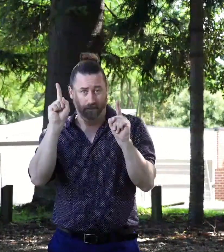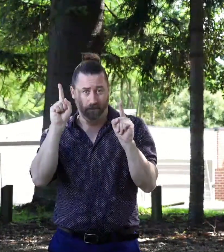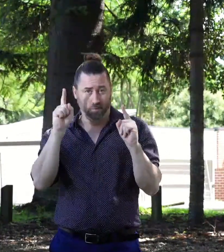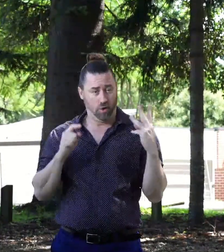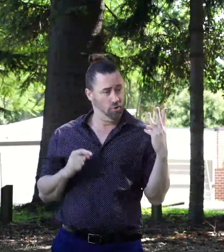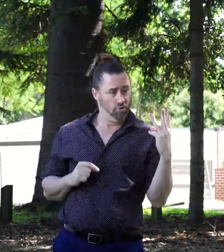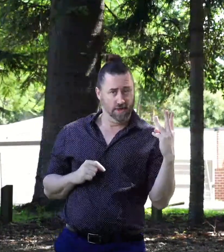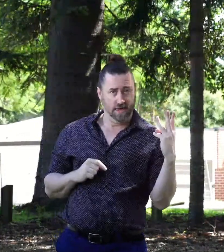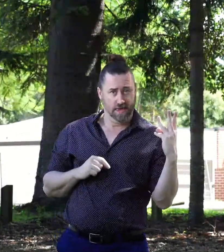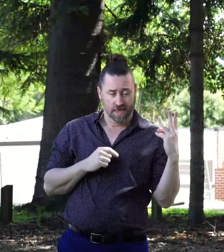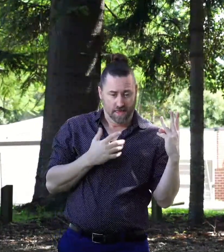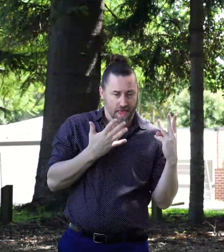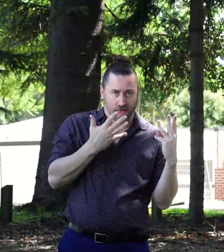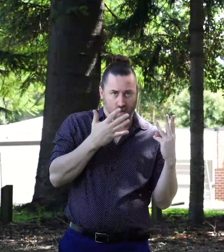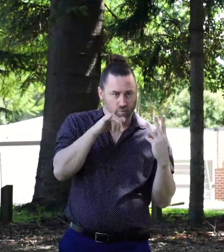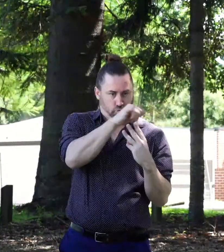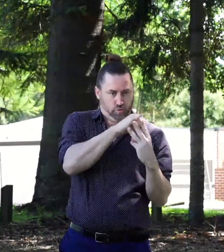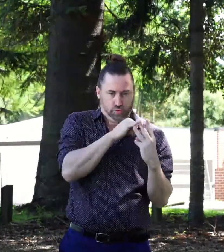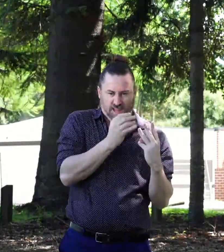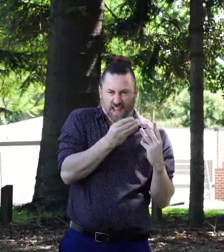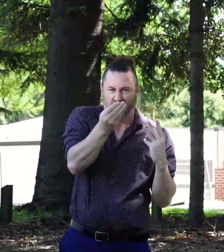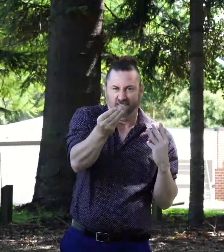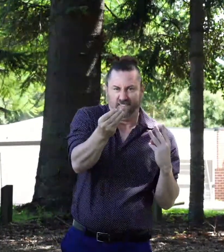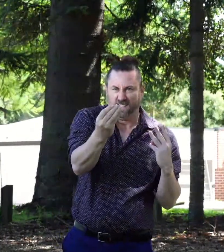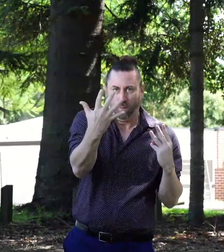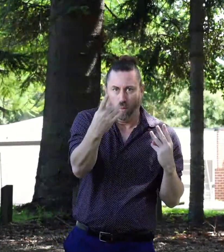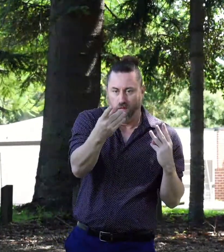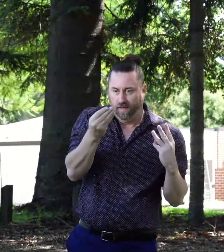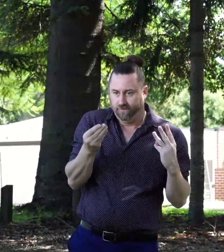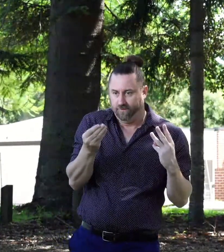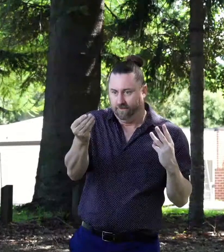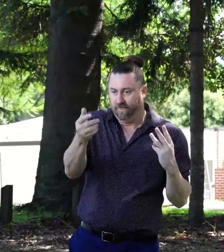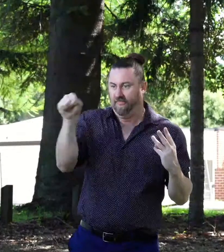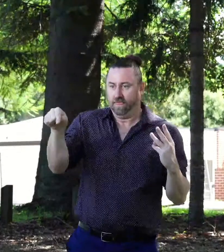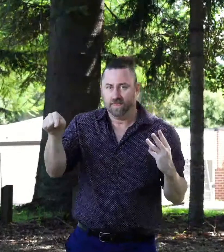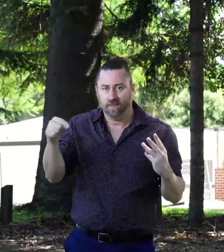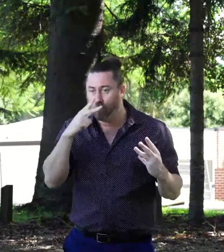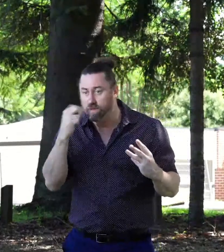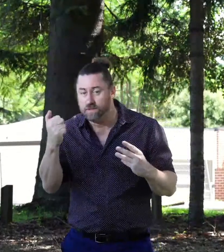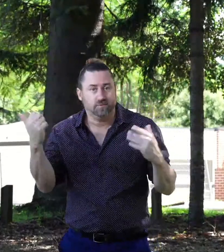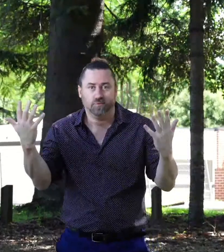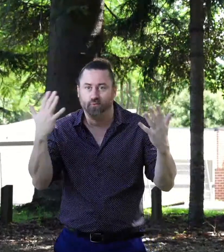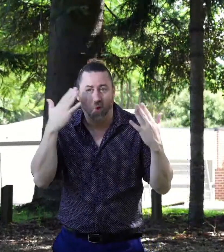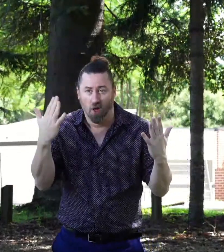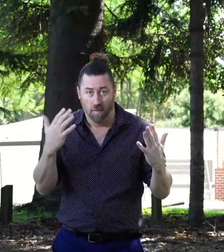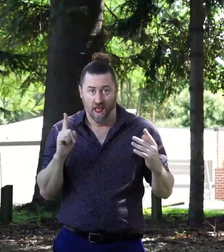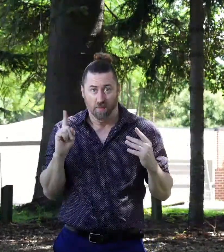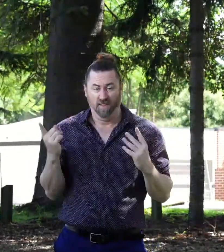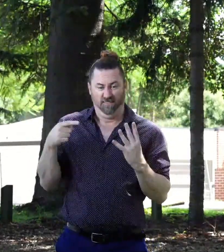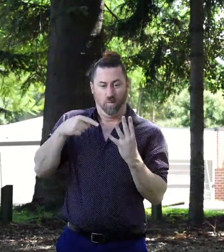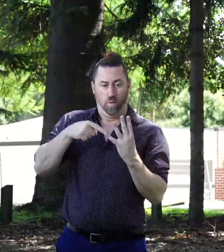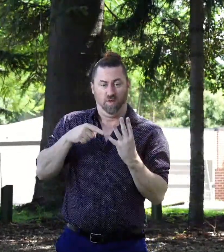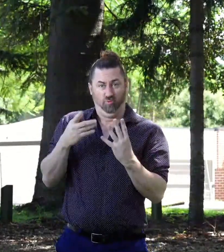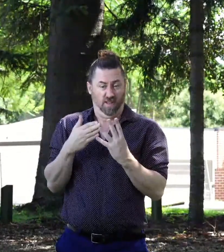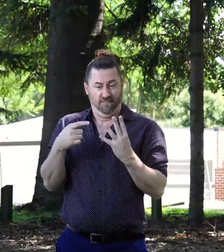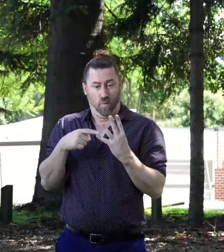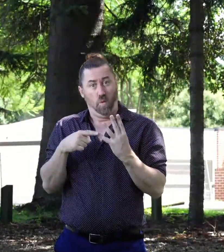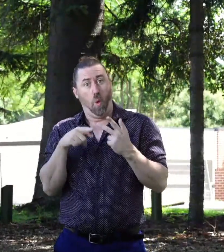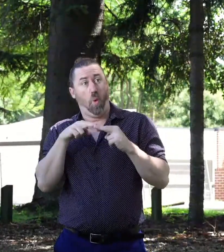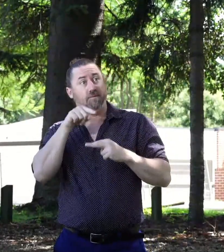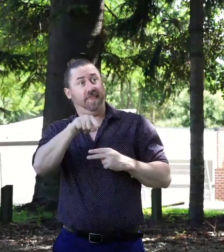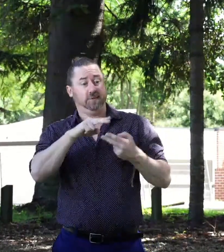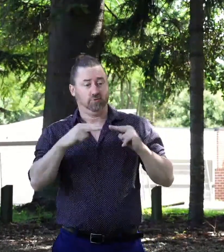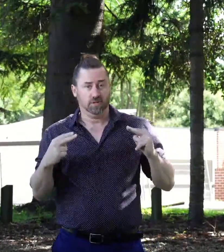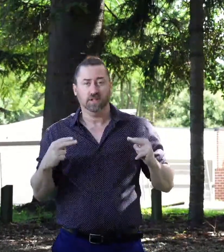who lives in North Brisbane. So those 4 are the same, which suggests that there's probably, given timing,